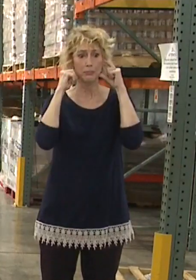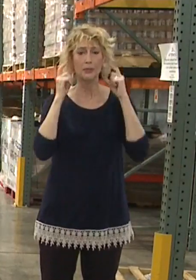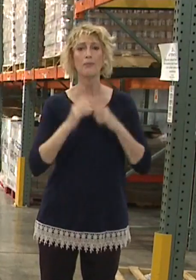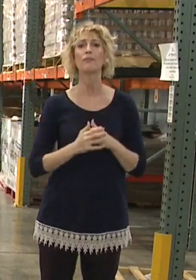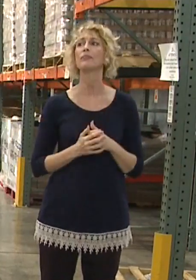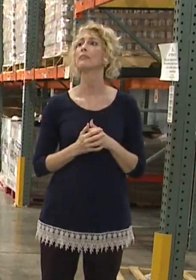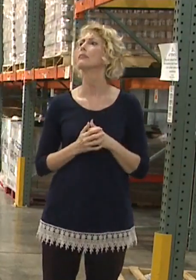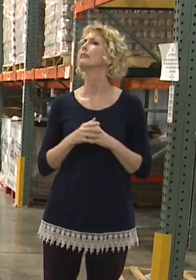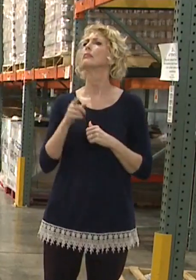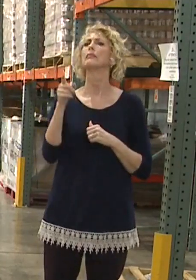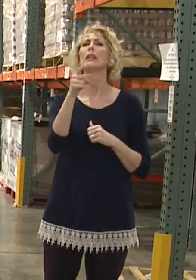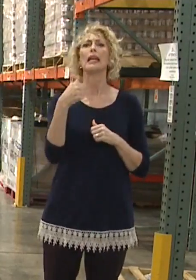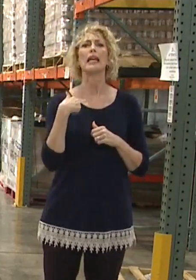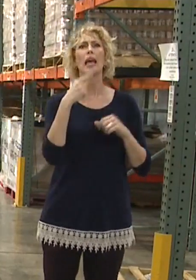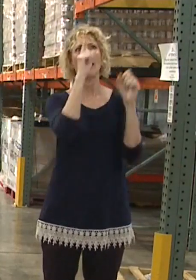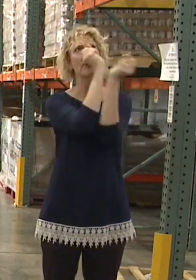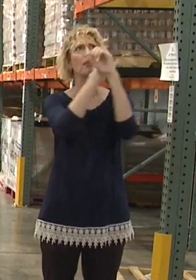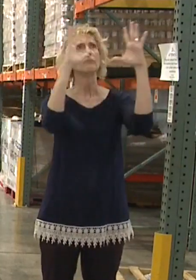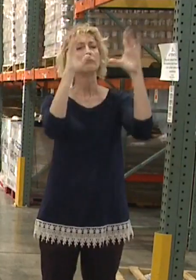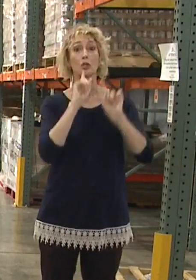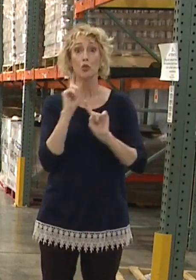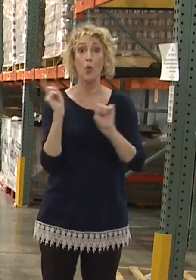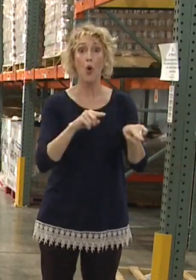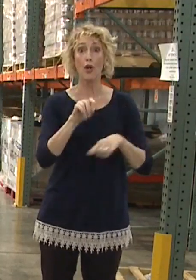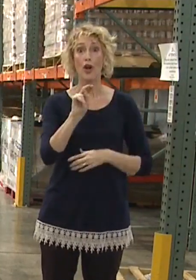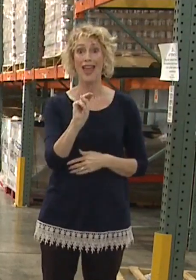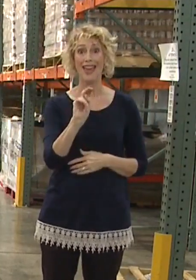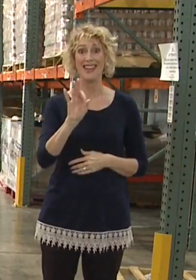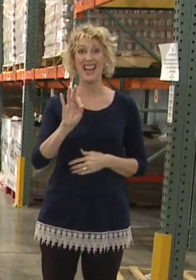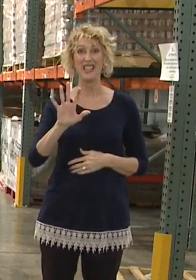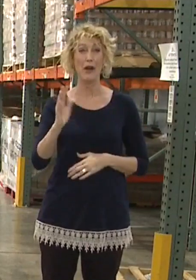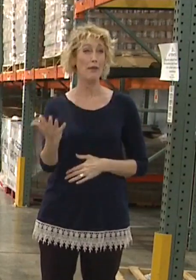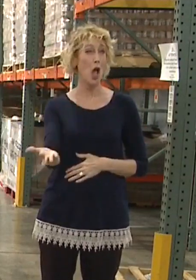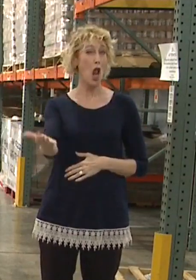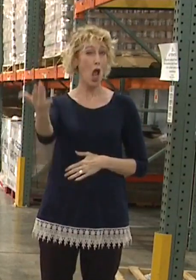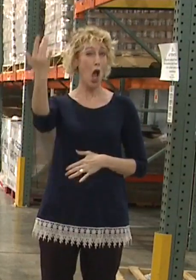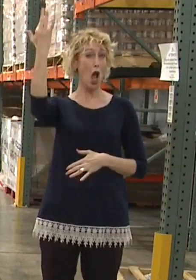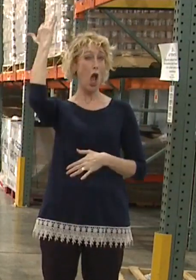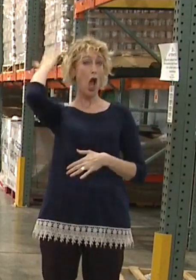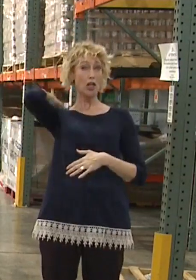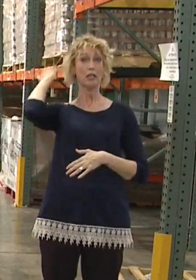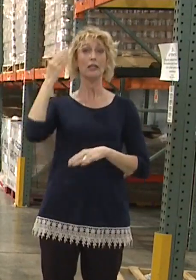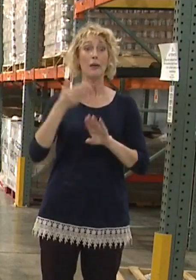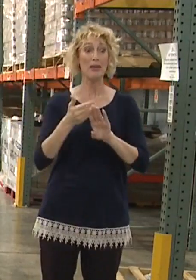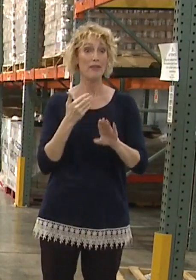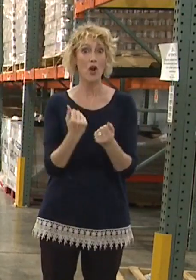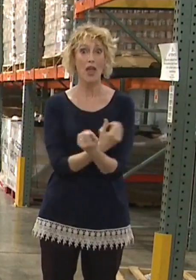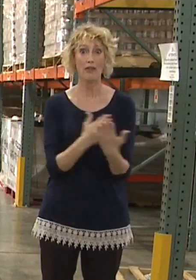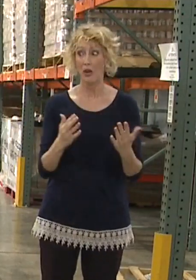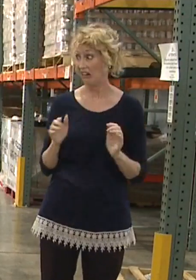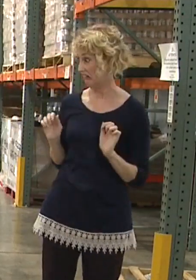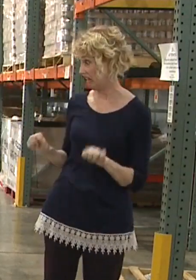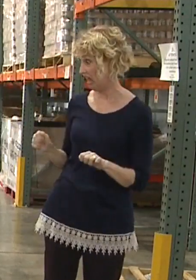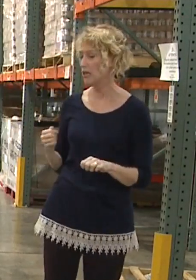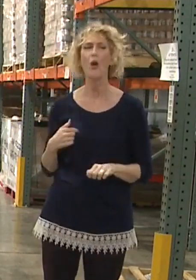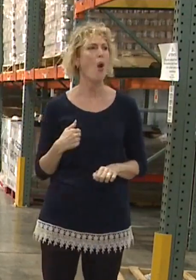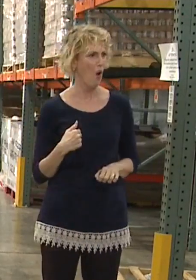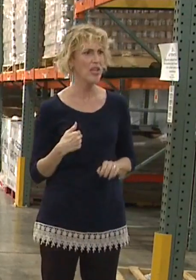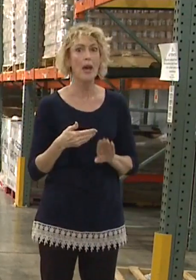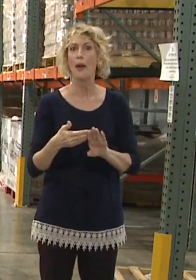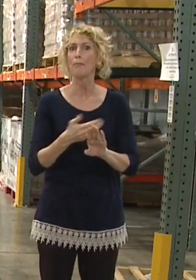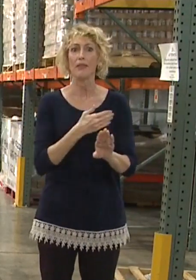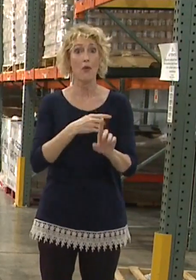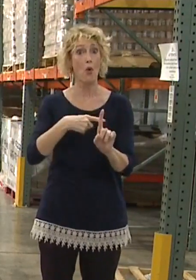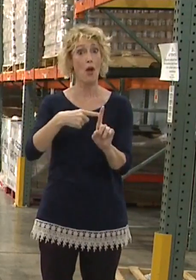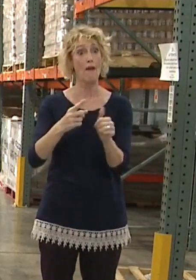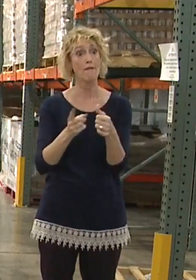Tom's back there somewhere. He had the vision to order N95s long before anybody did. And he said, can I pull a trigger on it? This was long before we had our first